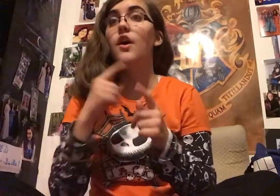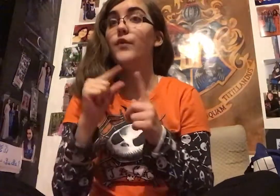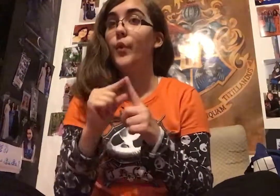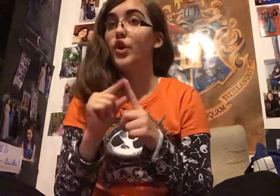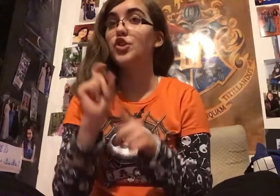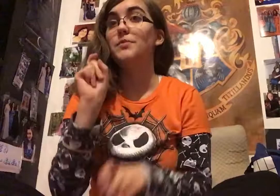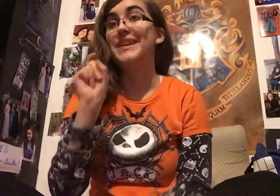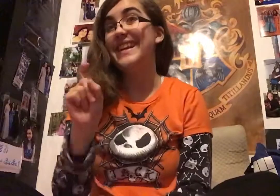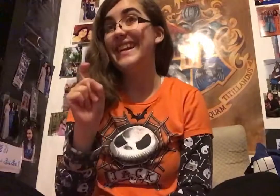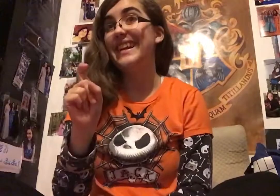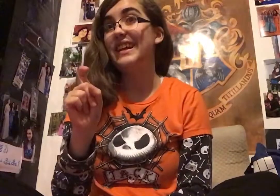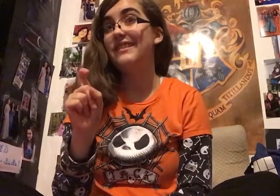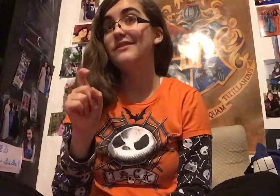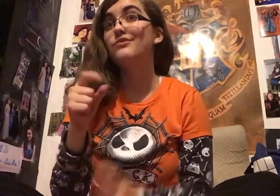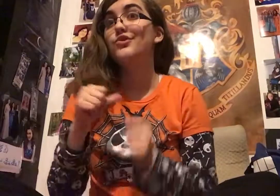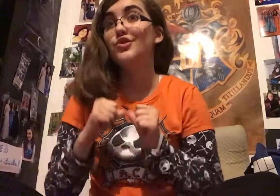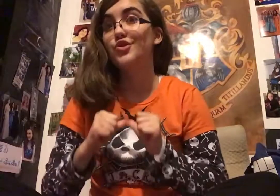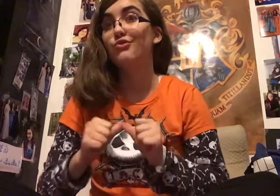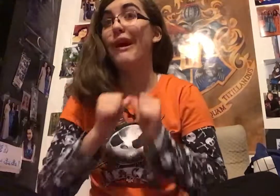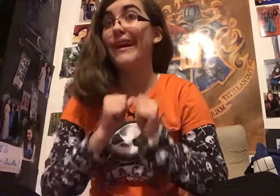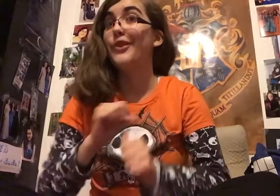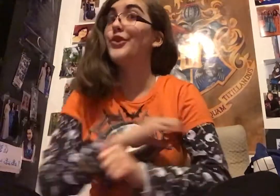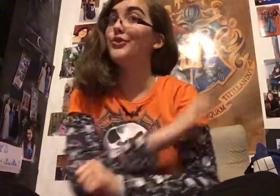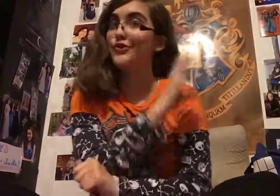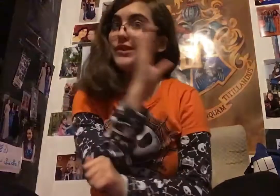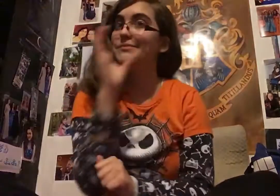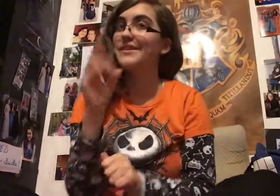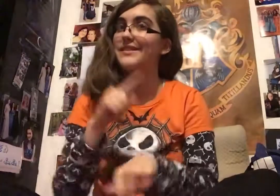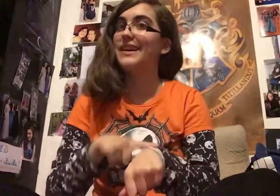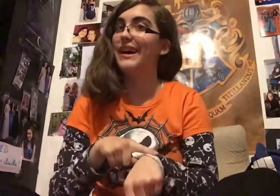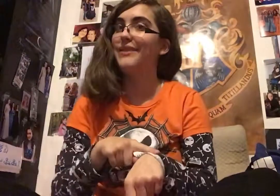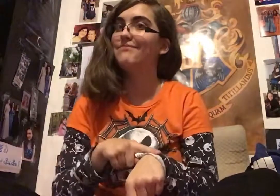the words you'll be needing to write out the Christmas time.